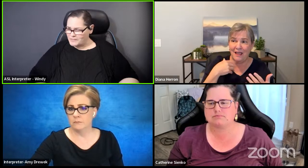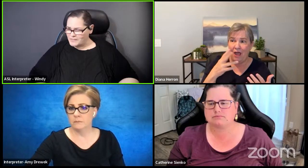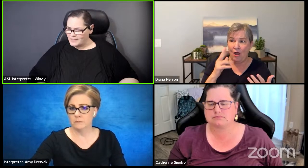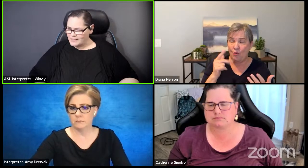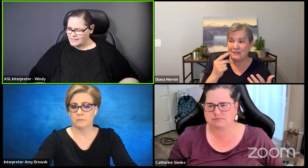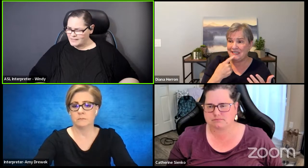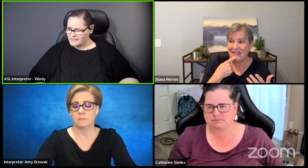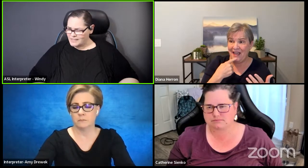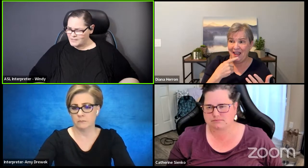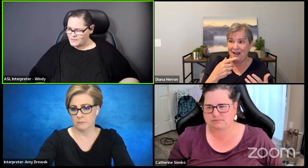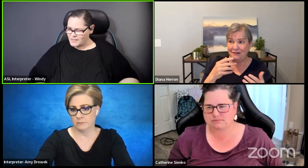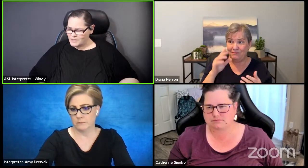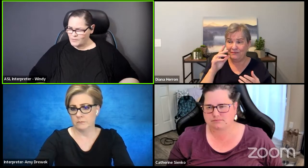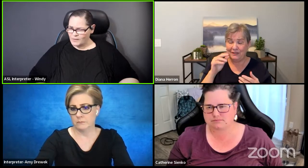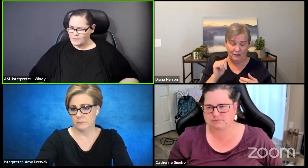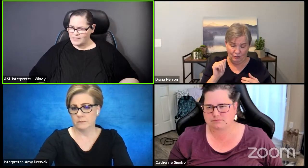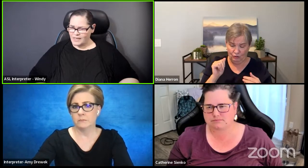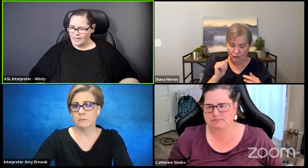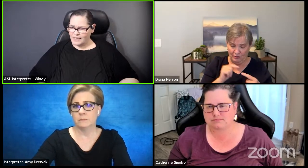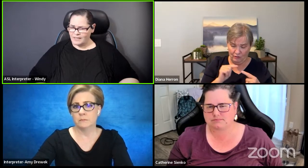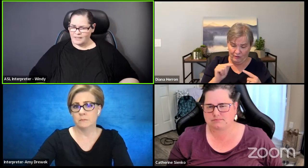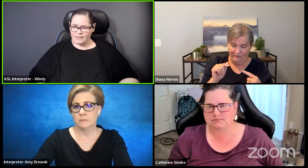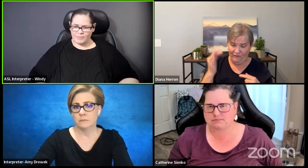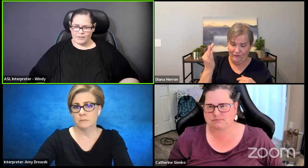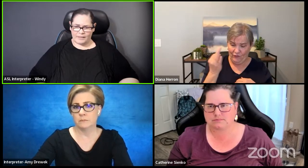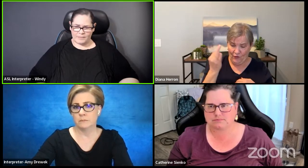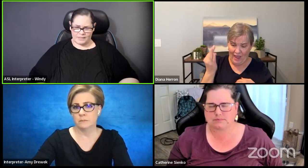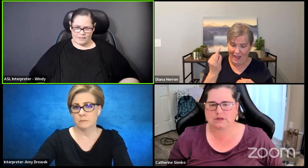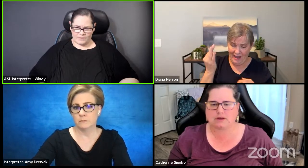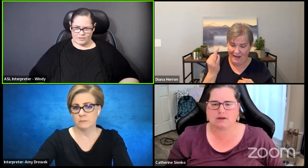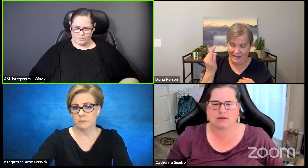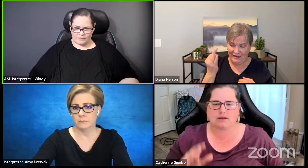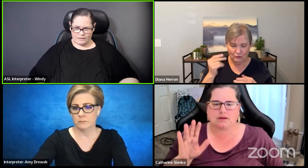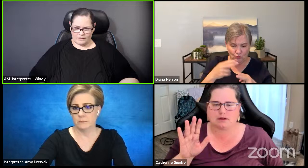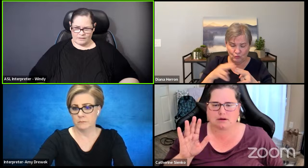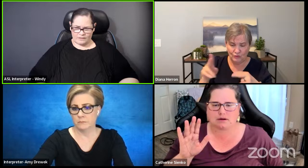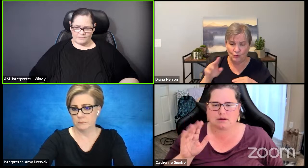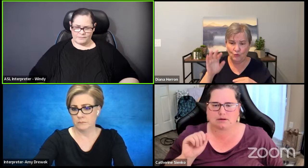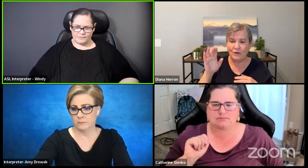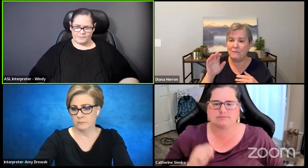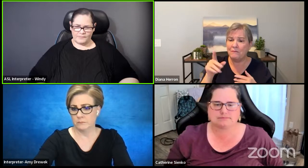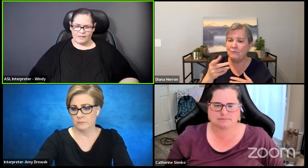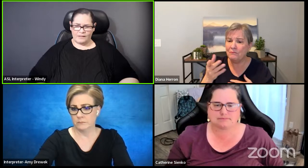Should it be the 15th? Let's see, today's the 15th. So I would say perhaps, let's see,